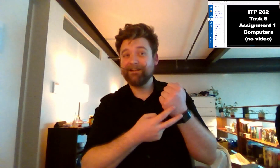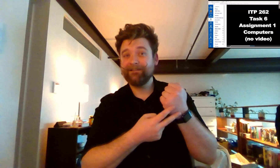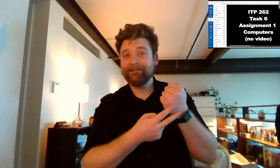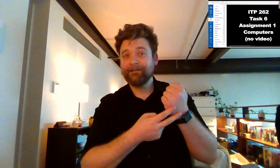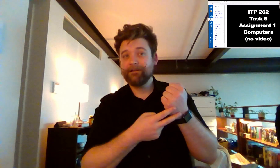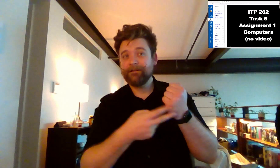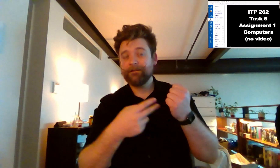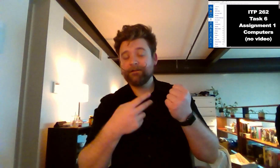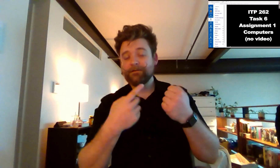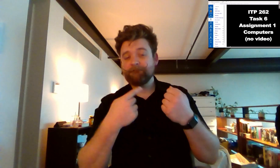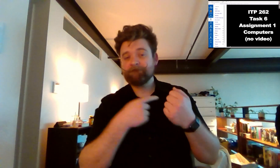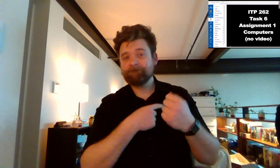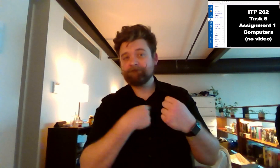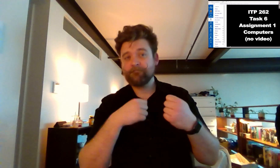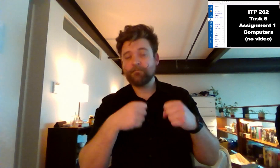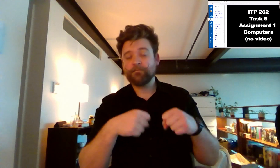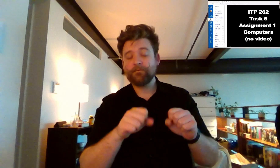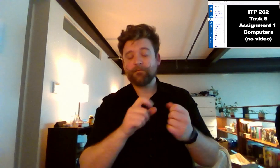it.